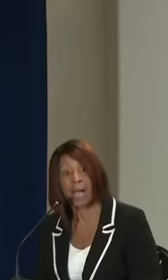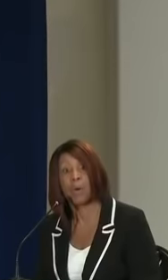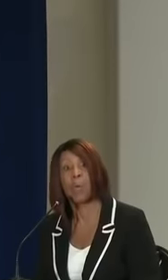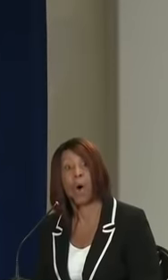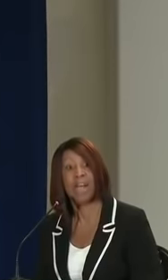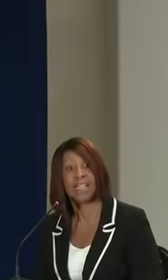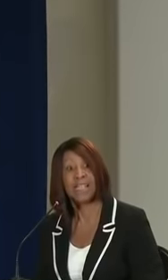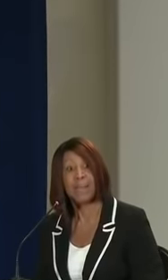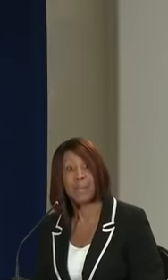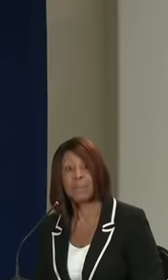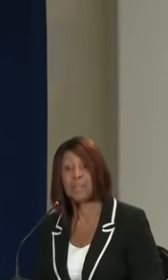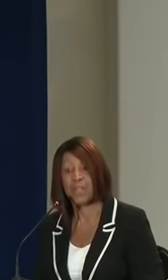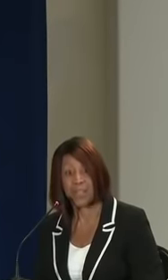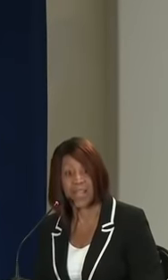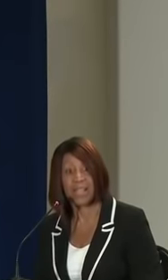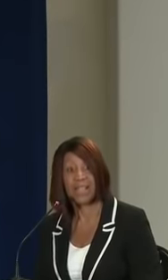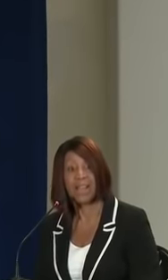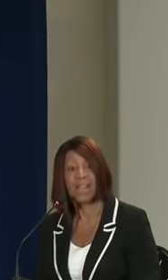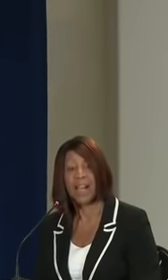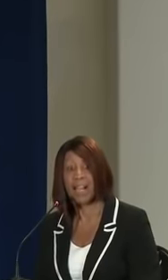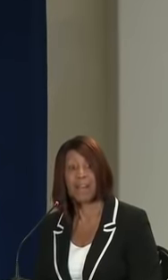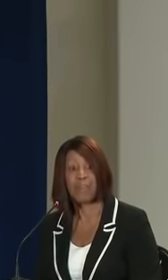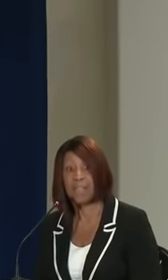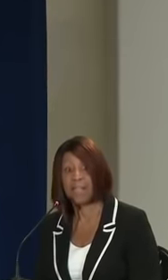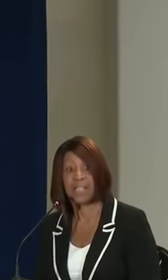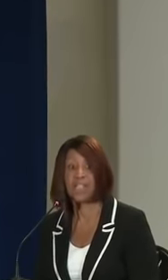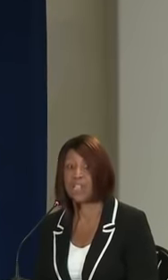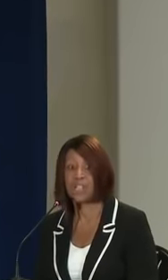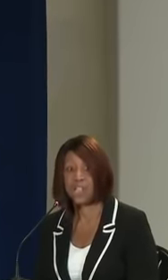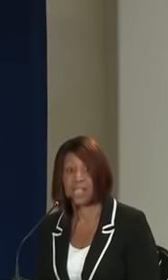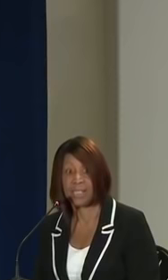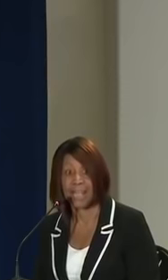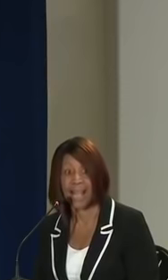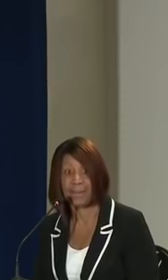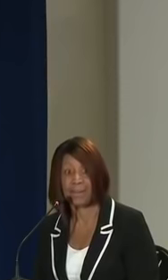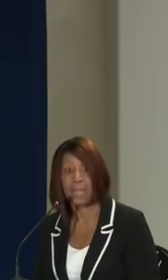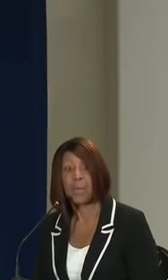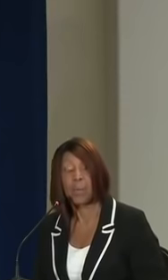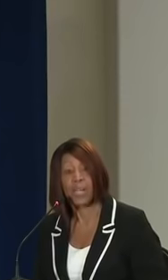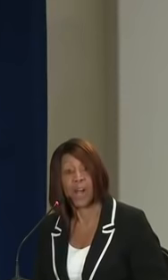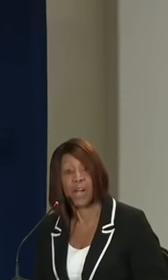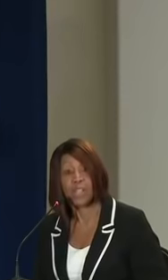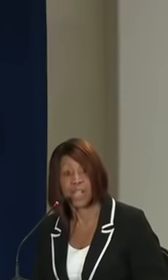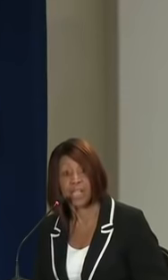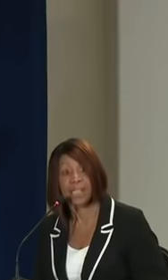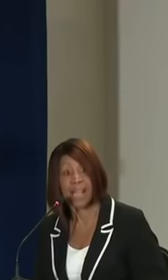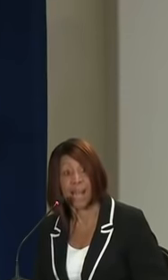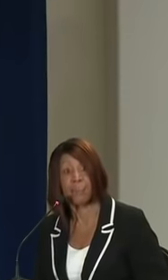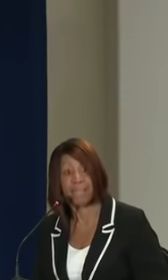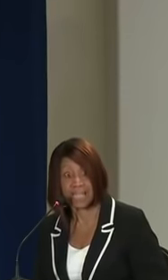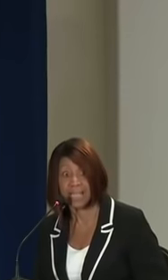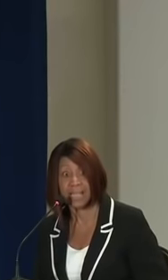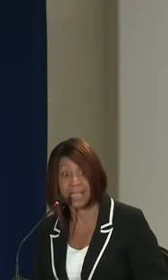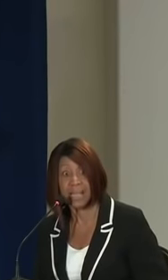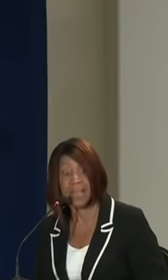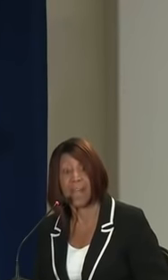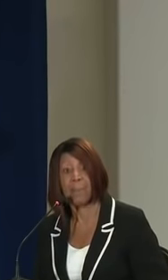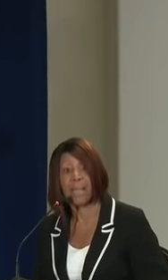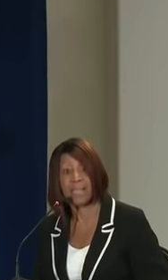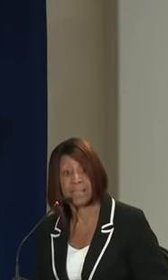I don't want people to think that government is just shutting down. We are shutting down